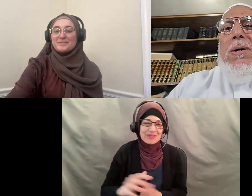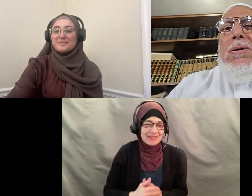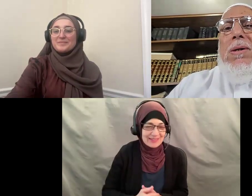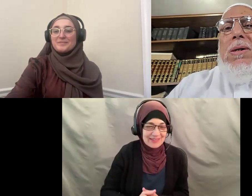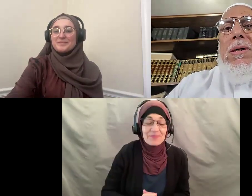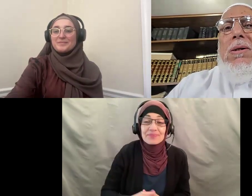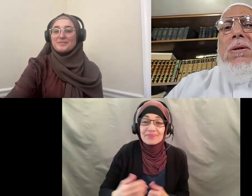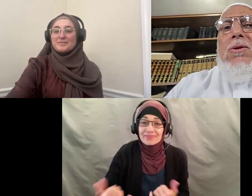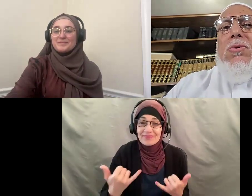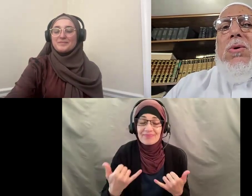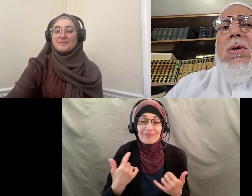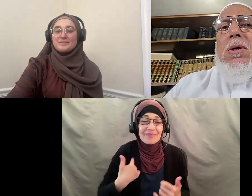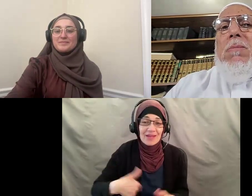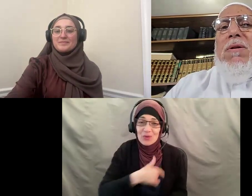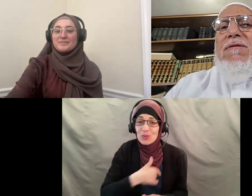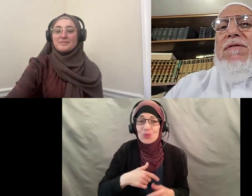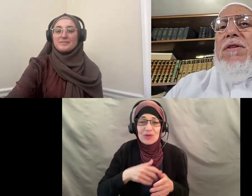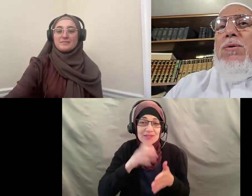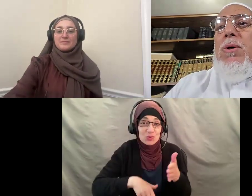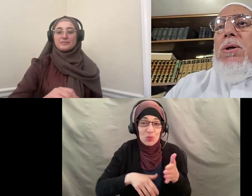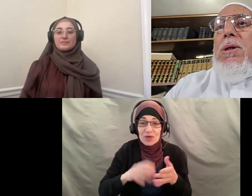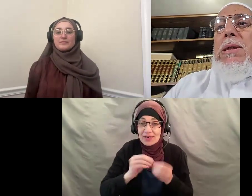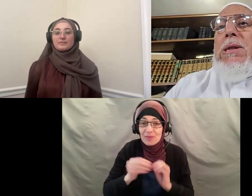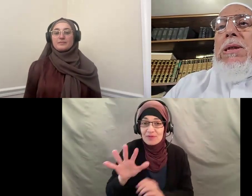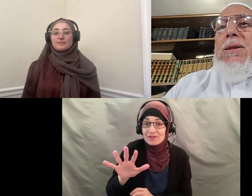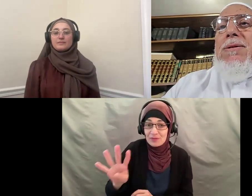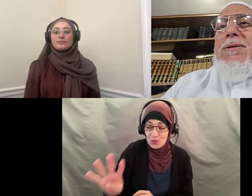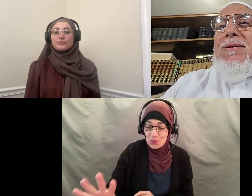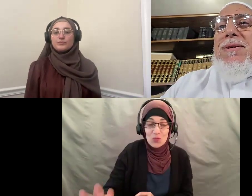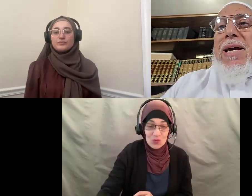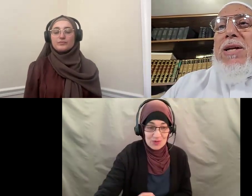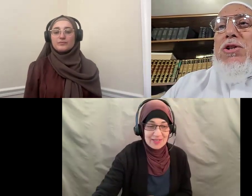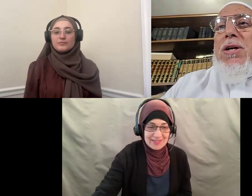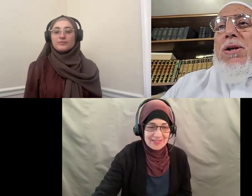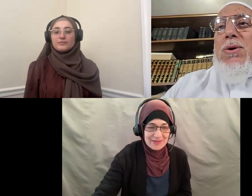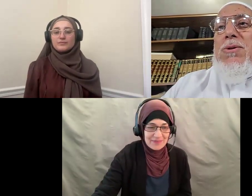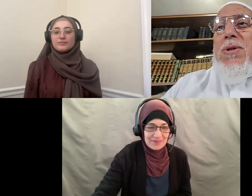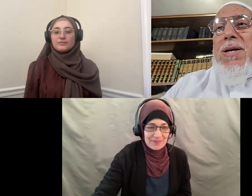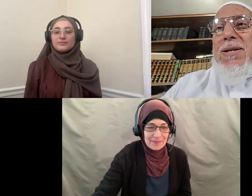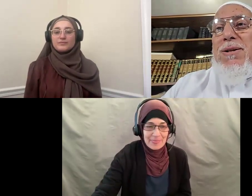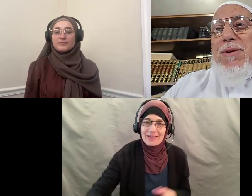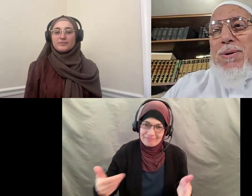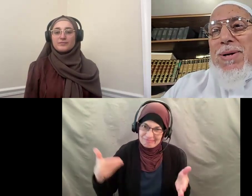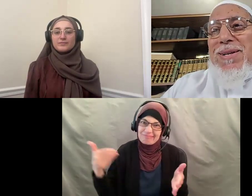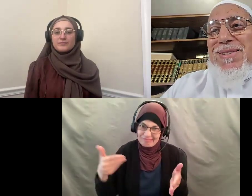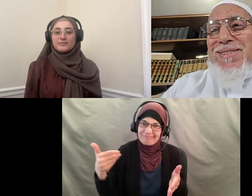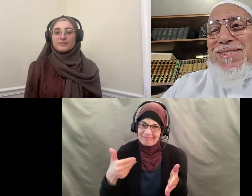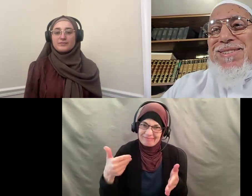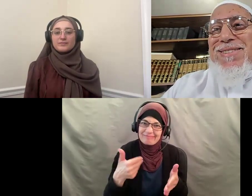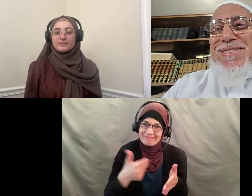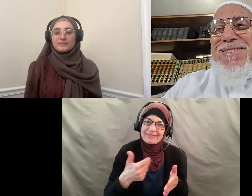We are in Surah number 54, inching close to the end of the